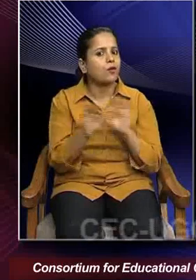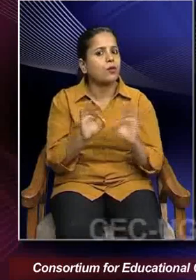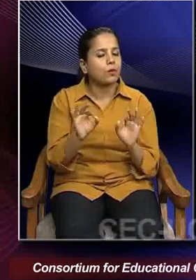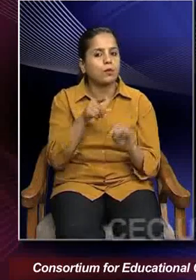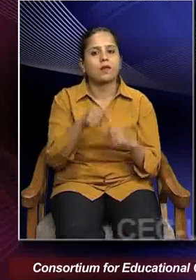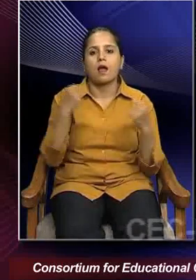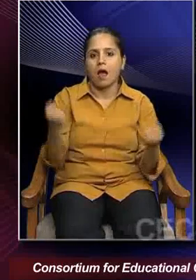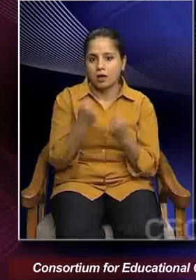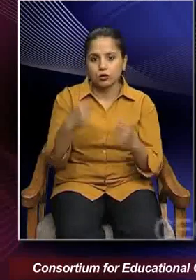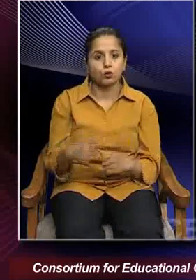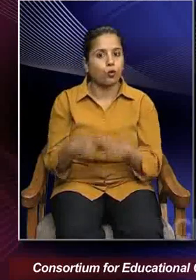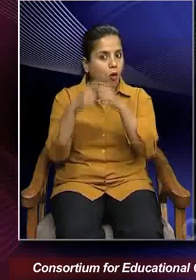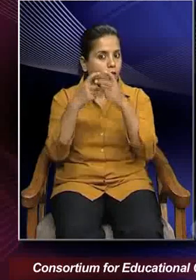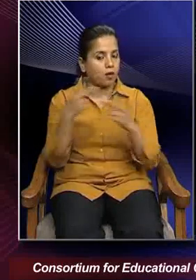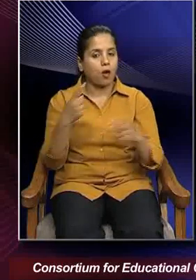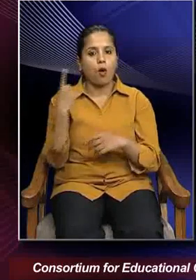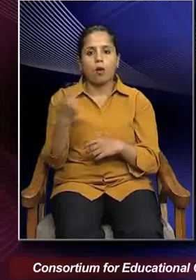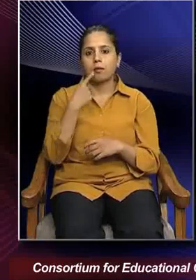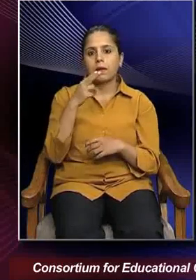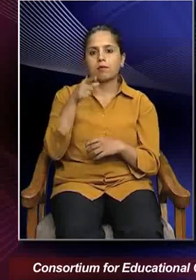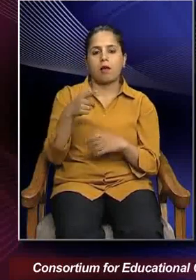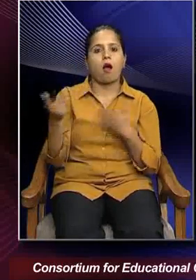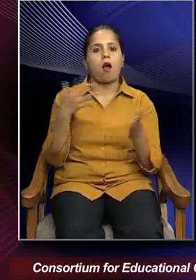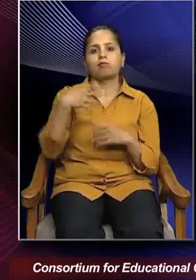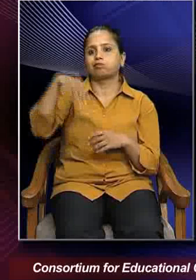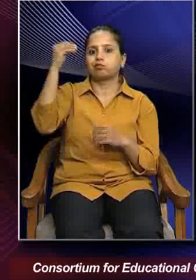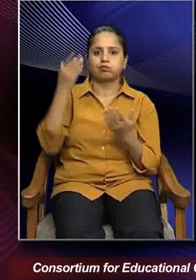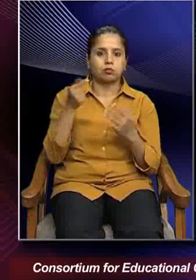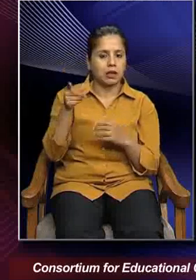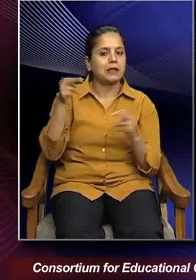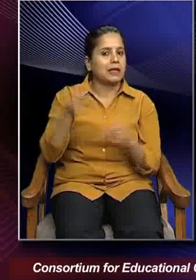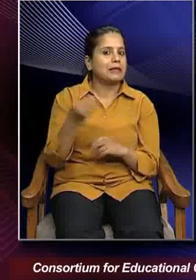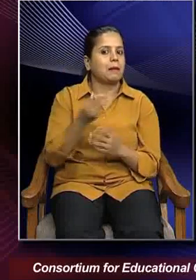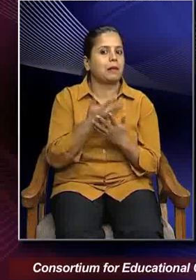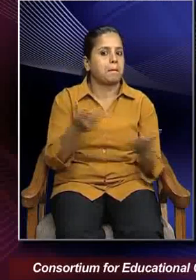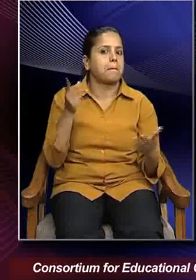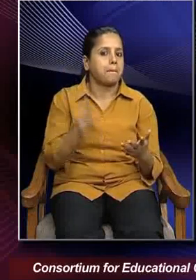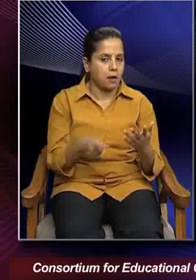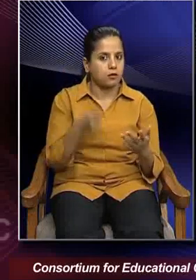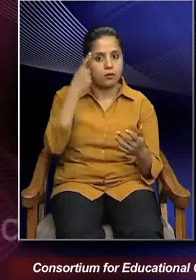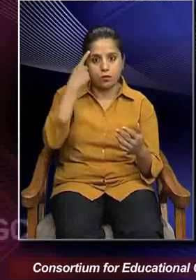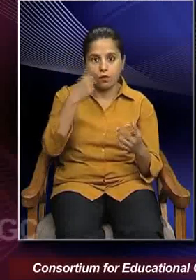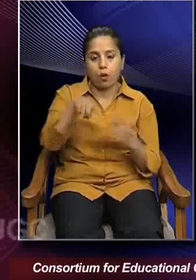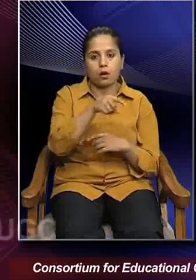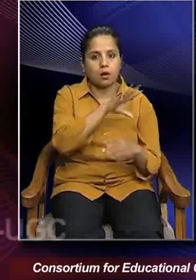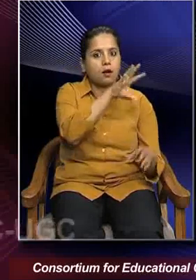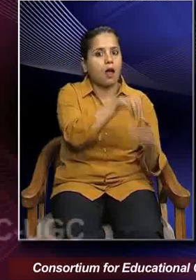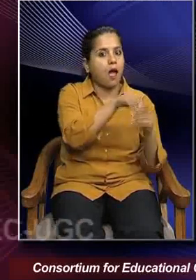actions, they cannot just hang in the air. They need something that contains them.